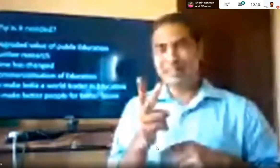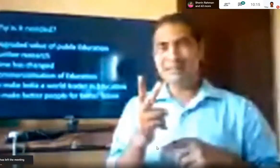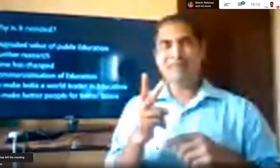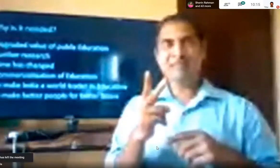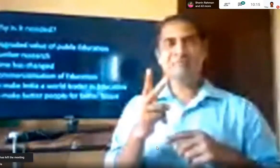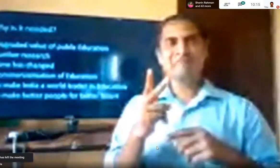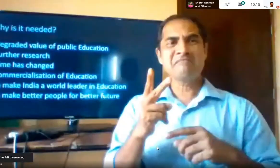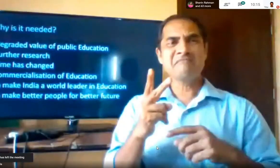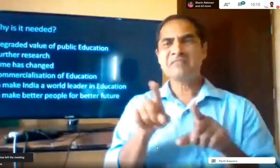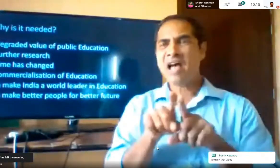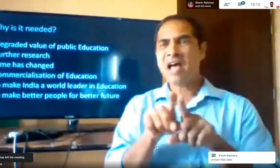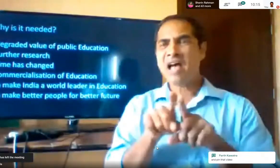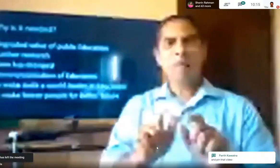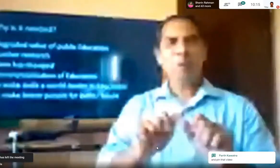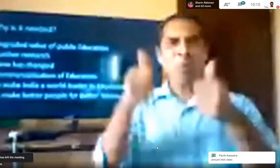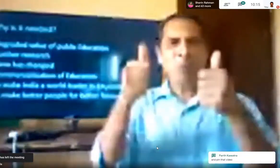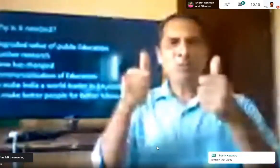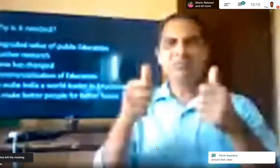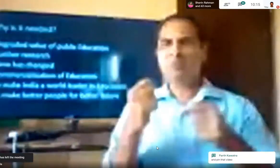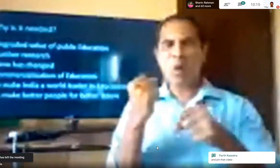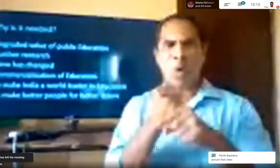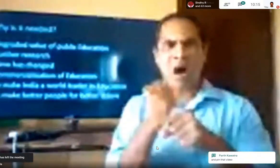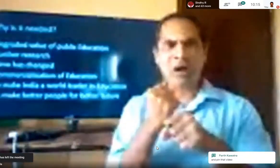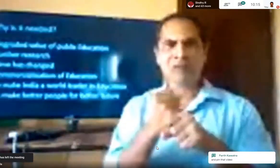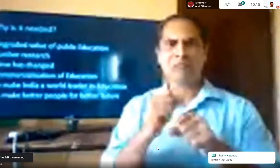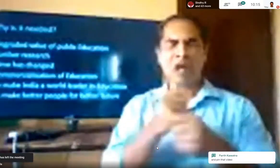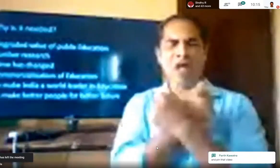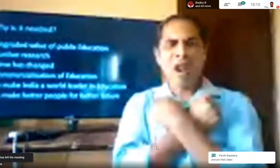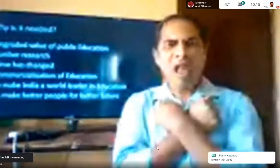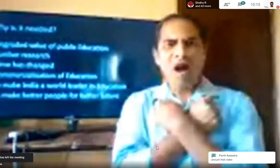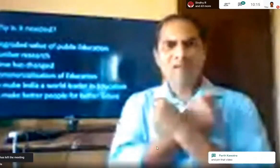So everyone want to be involved in this.